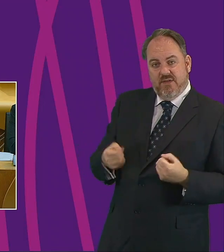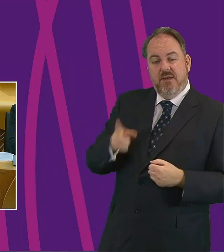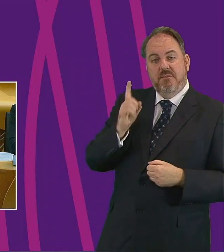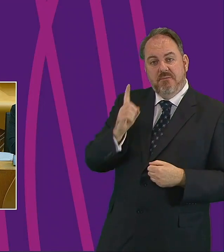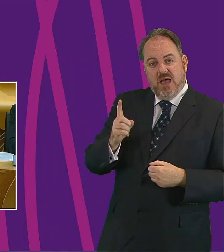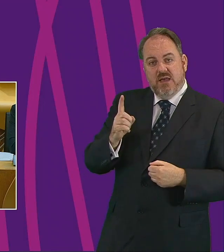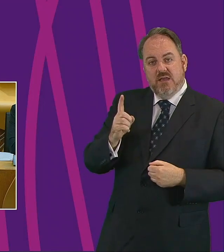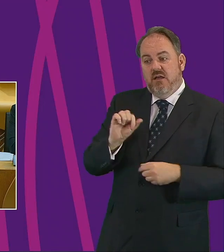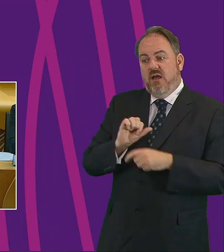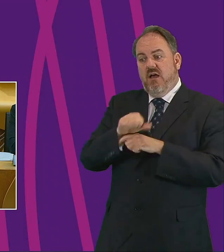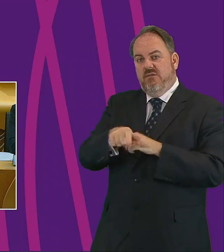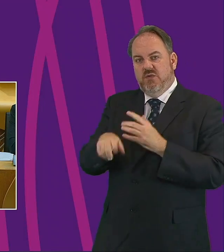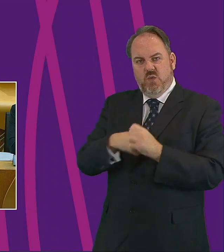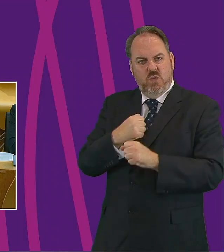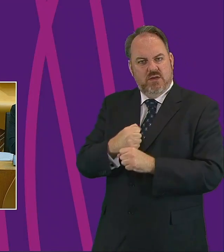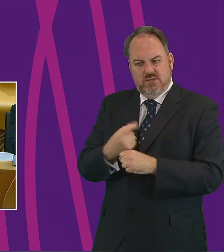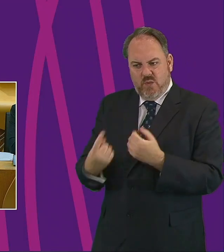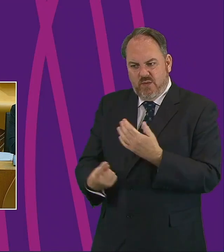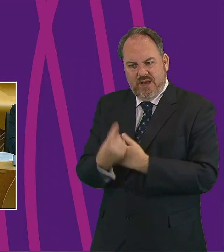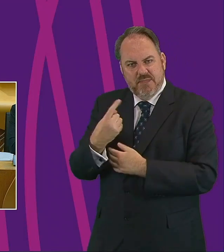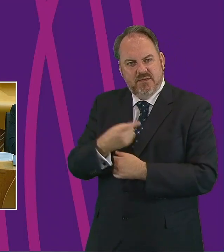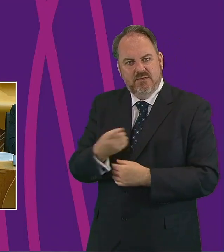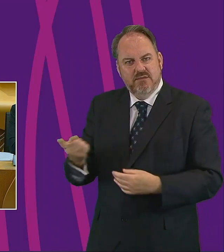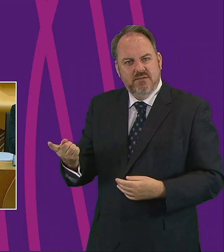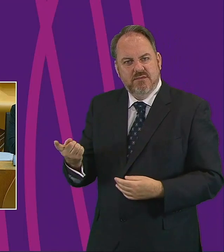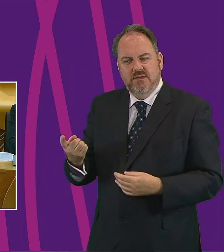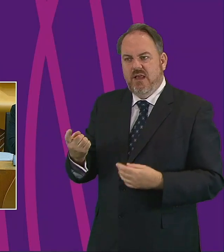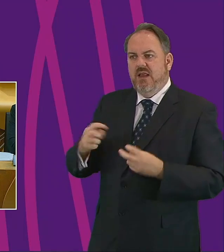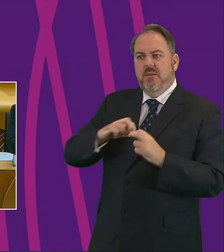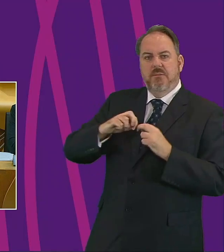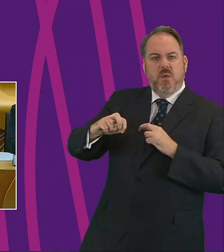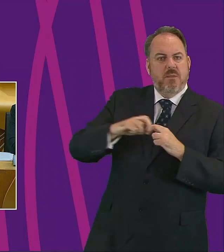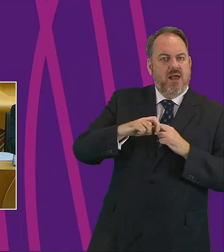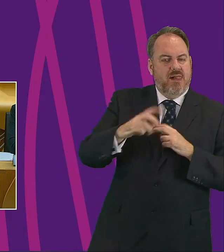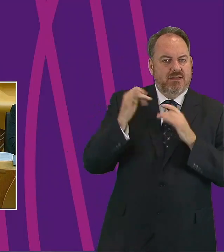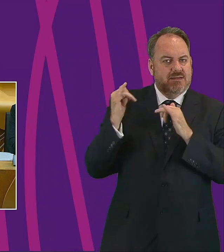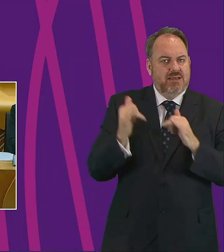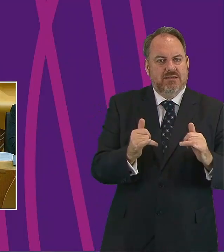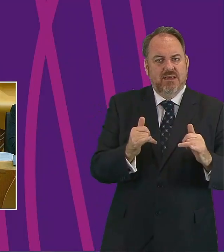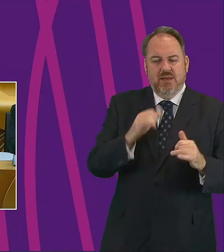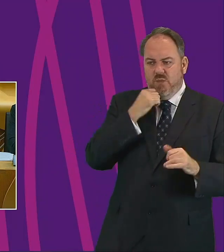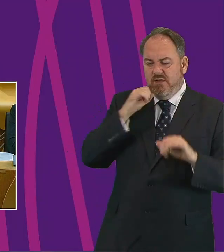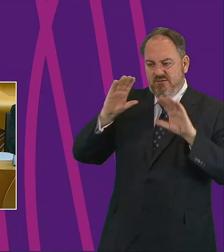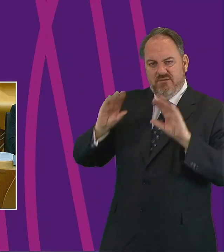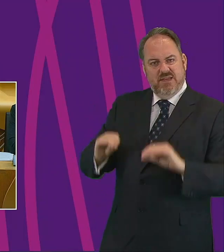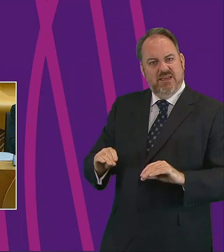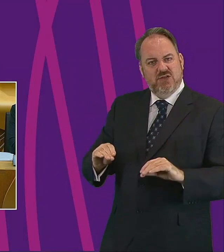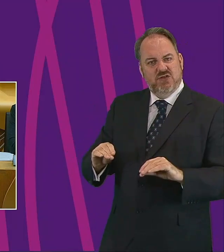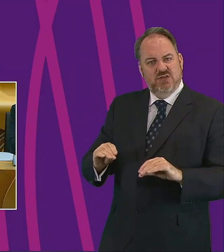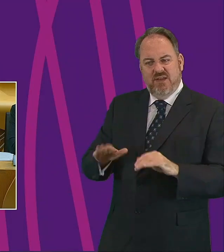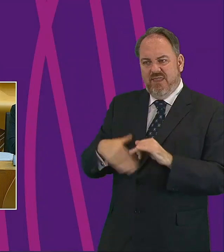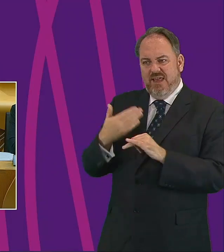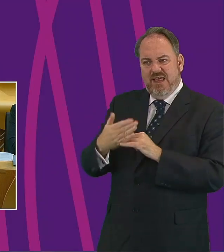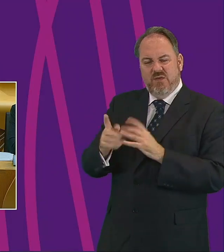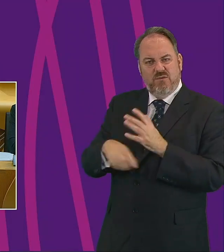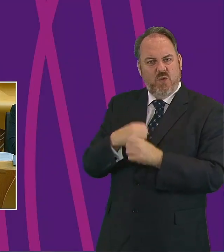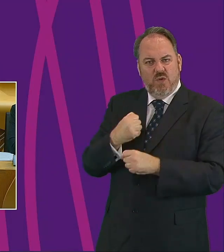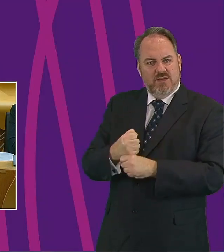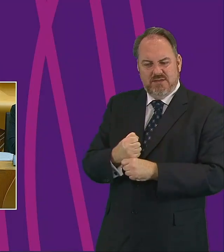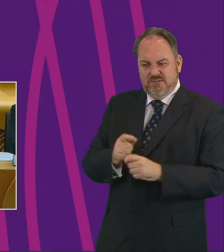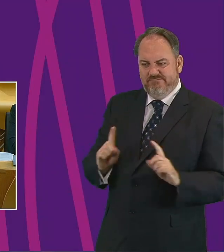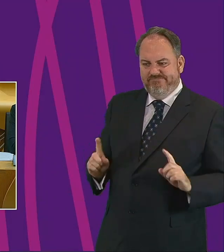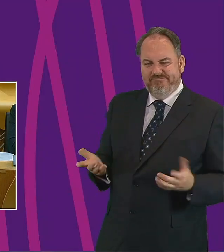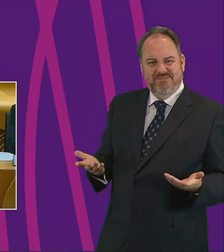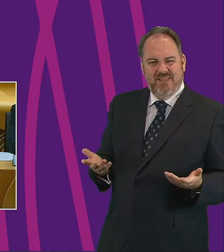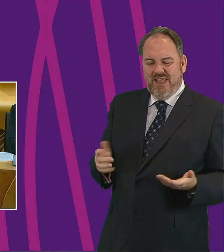to many of my constituents, and mobile testing will only be available until the end of August. This is